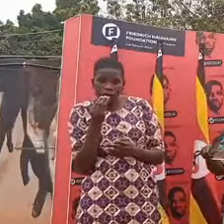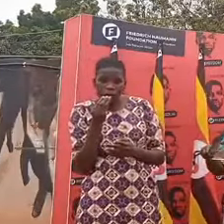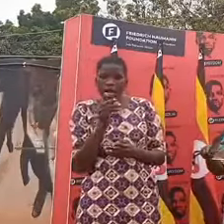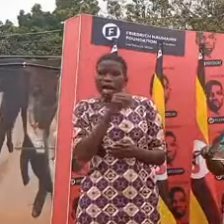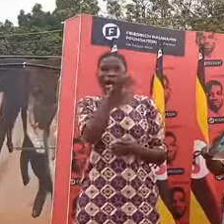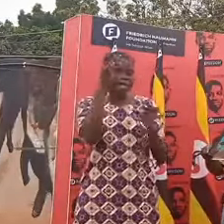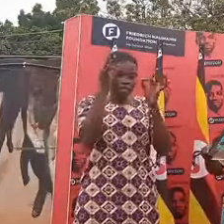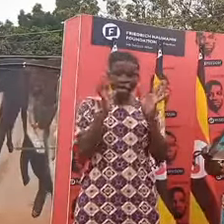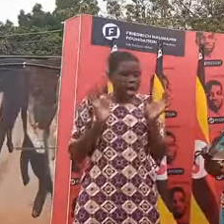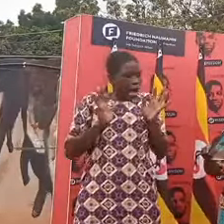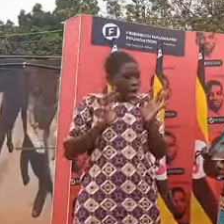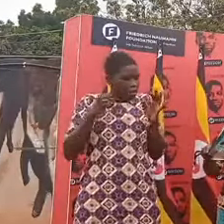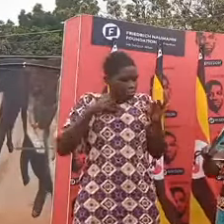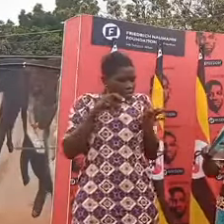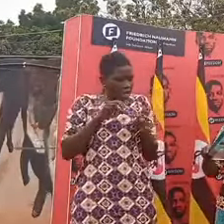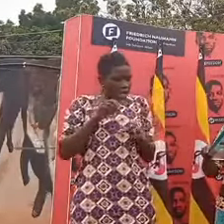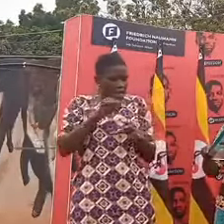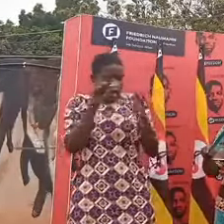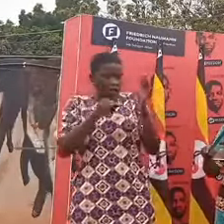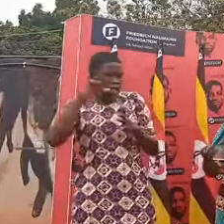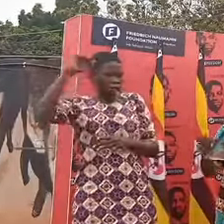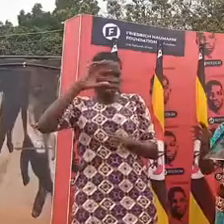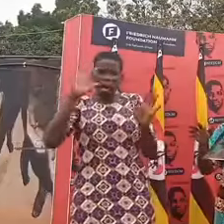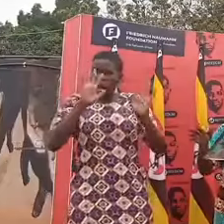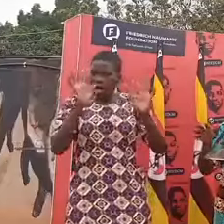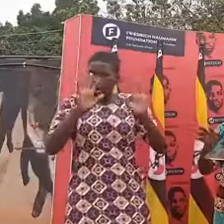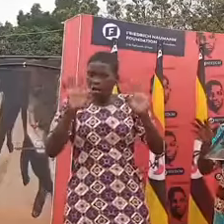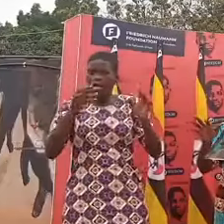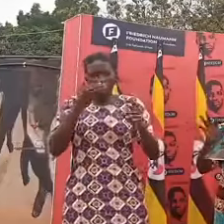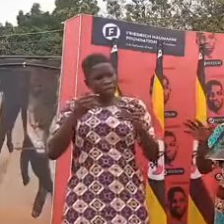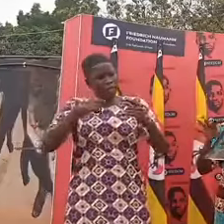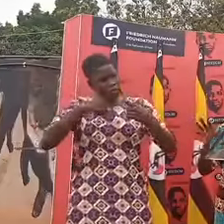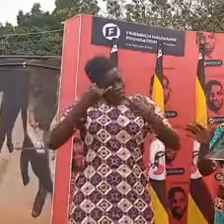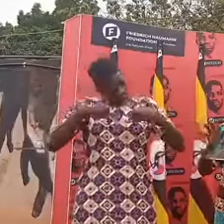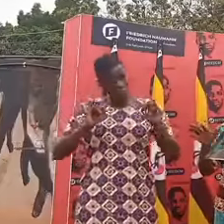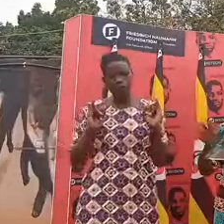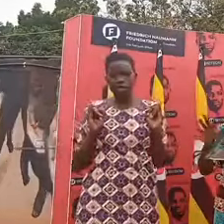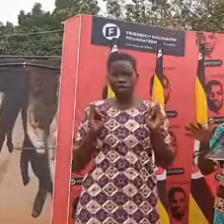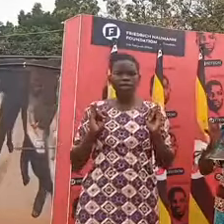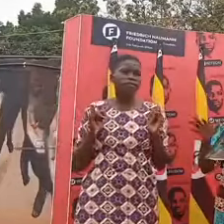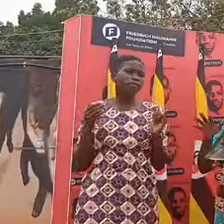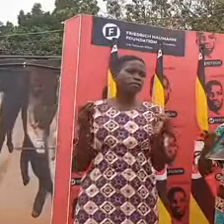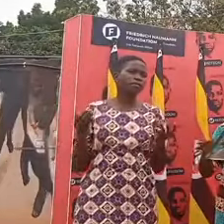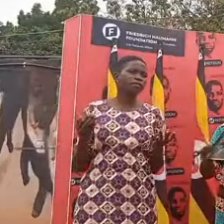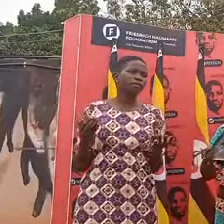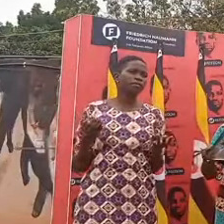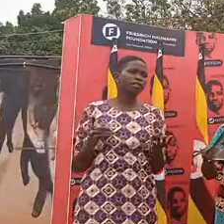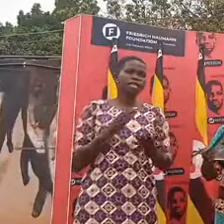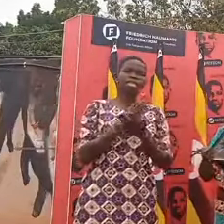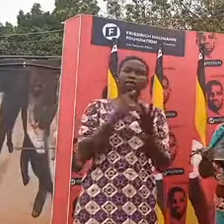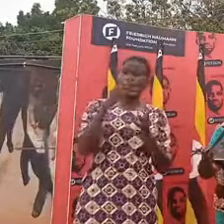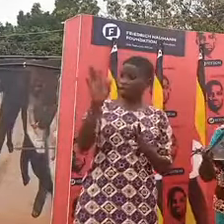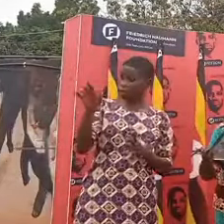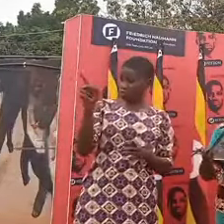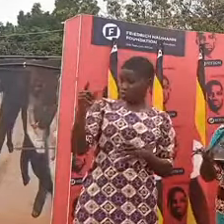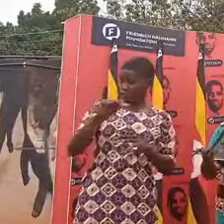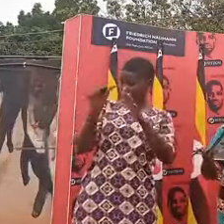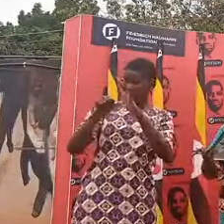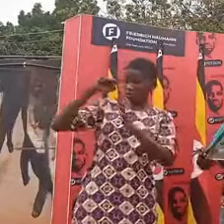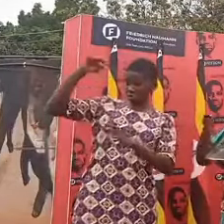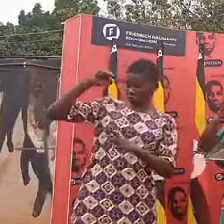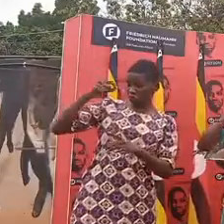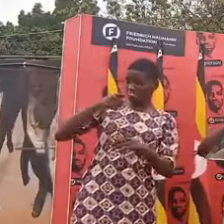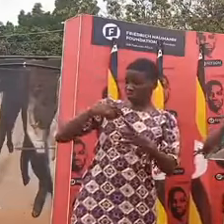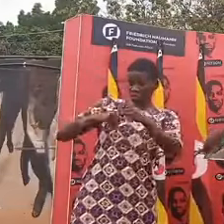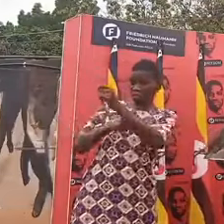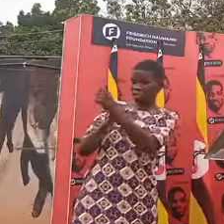it. If you run as Nup, if you run as independent, we shall not even come to you. We shall support you. But if you run as Nup,